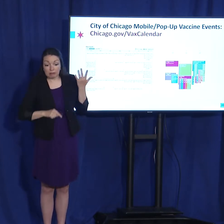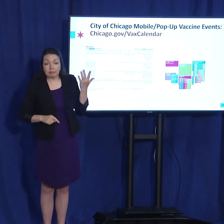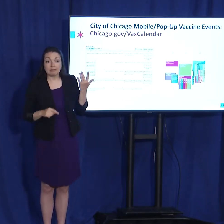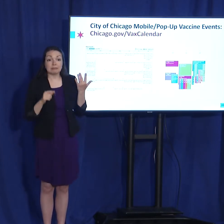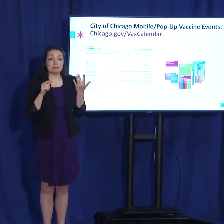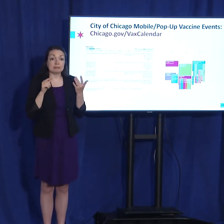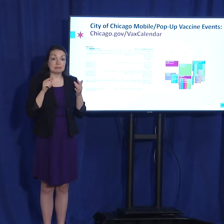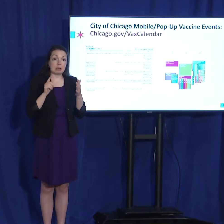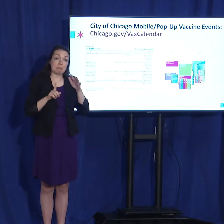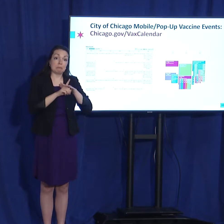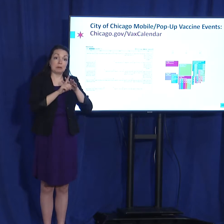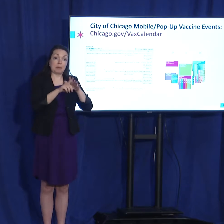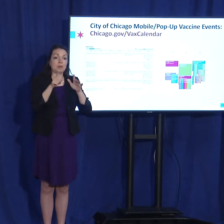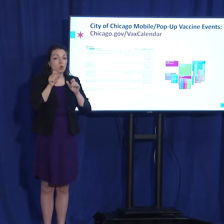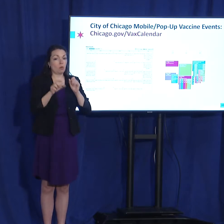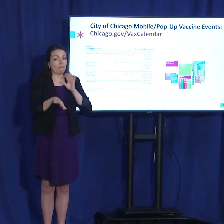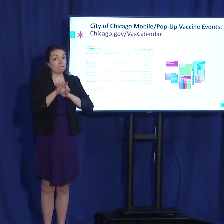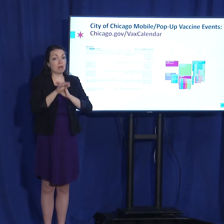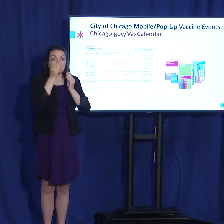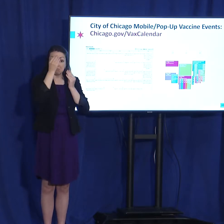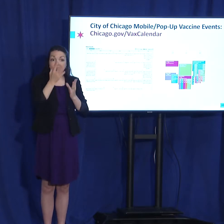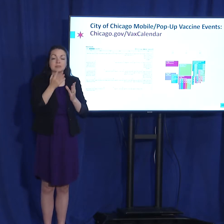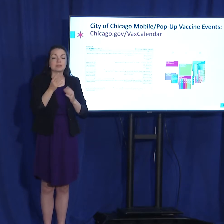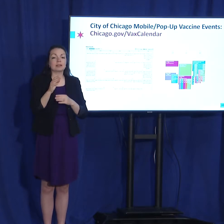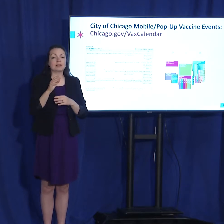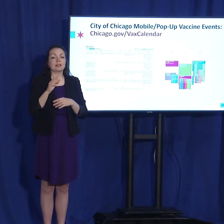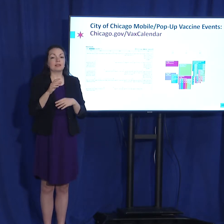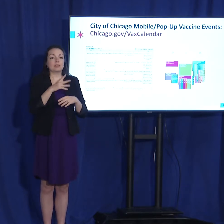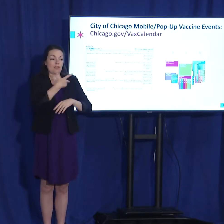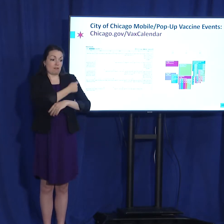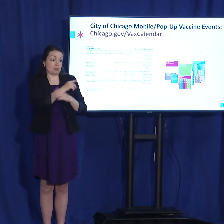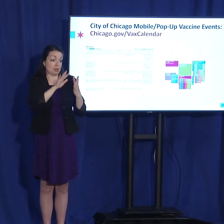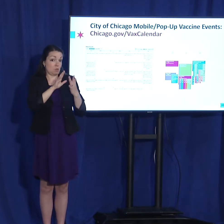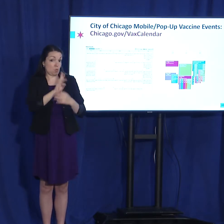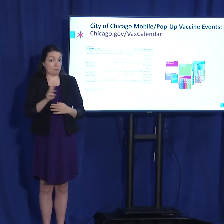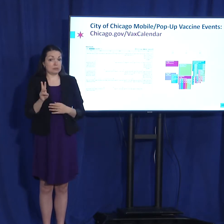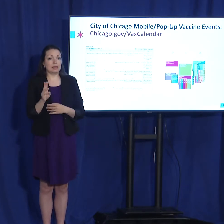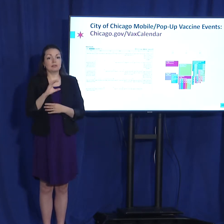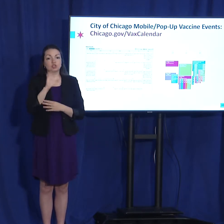and dozens of them, you can always go to our vaccine website or directly there at